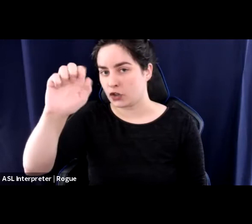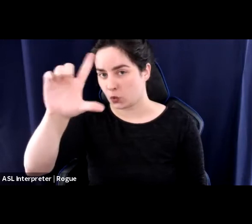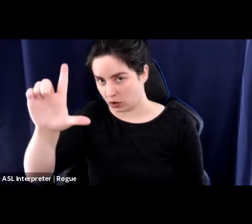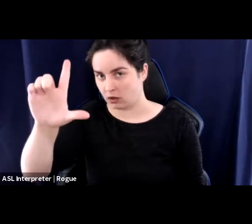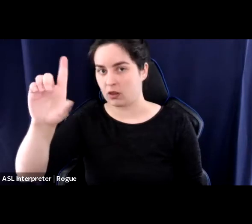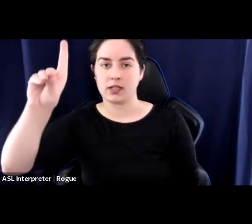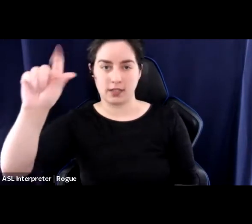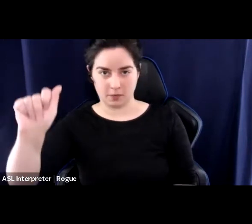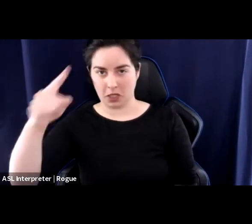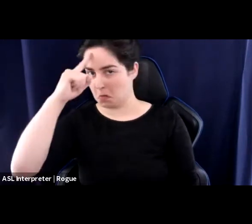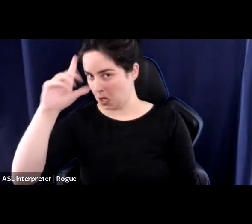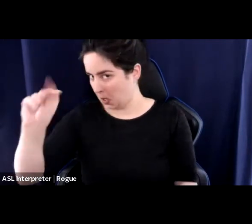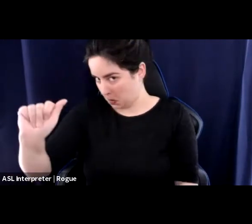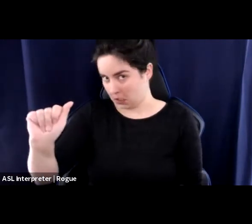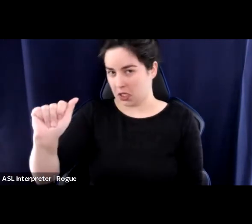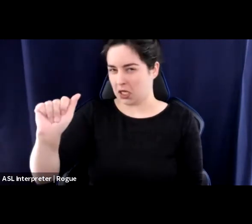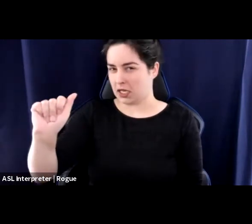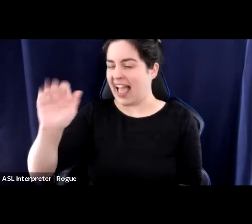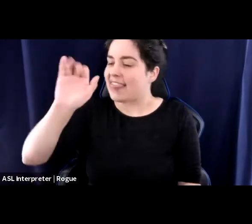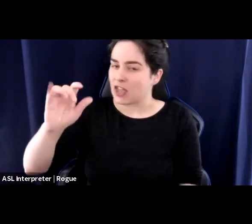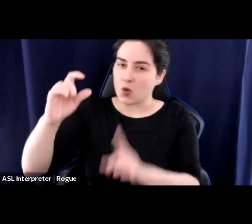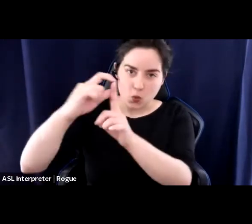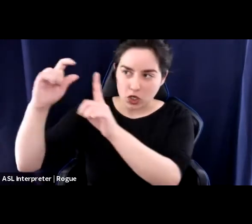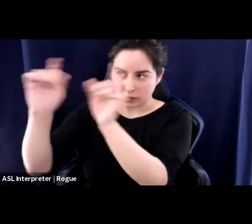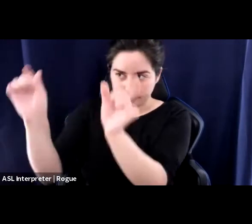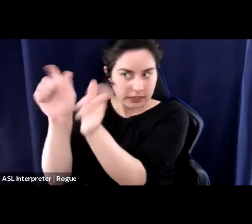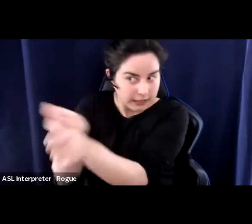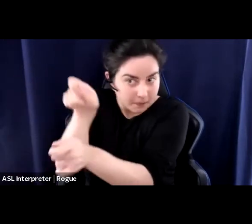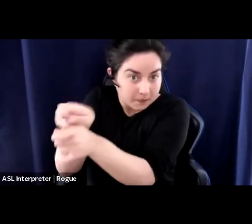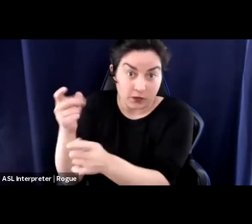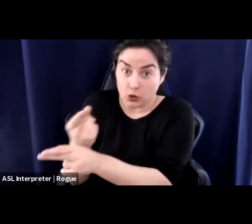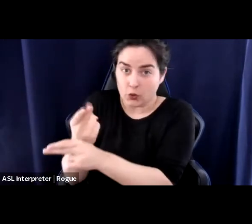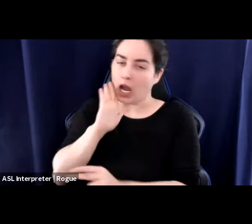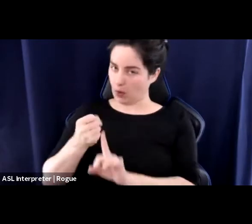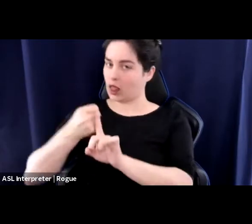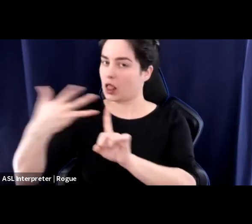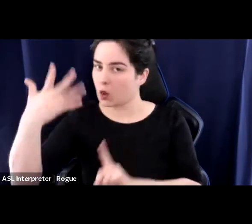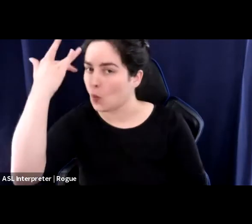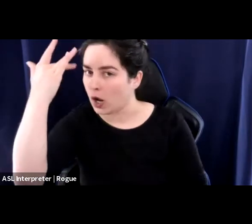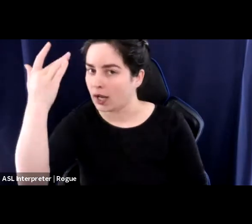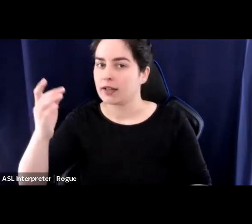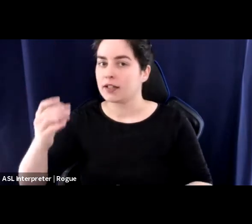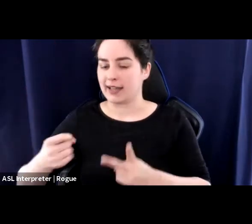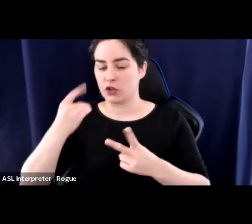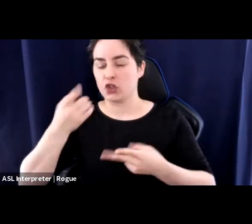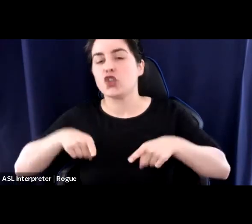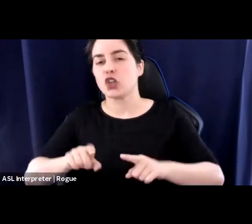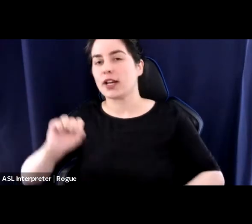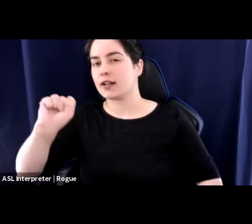why I'm using that term when I talk about the Slatter case.